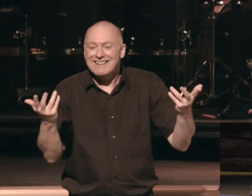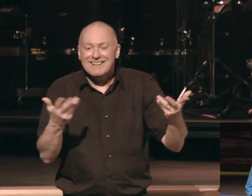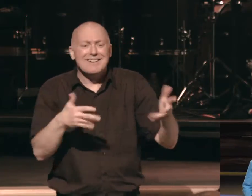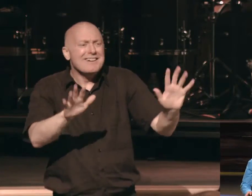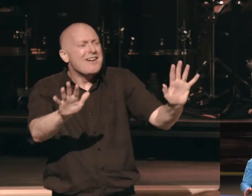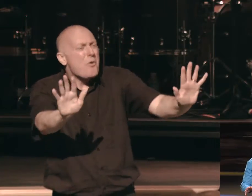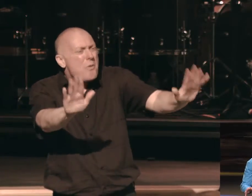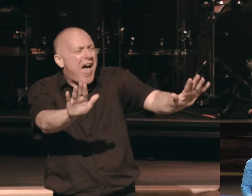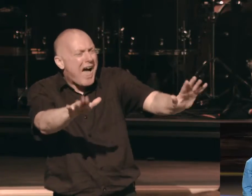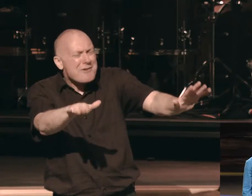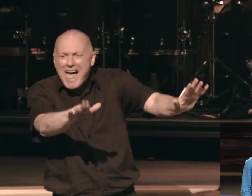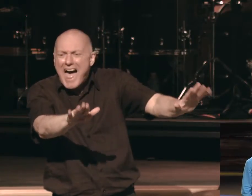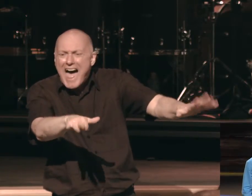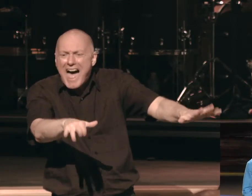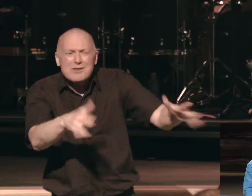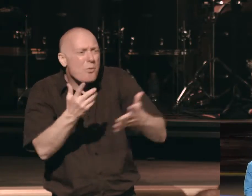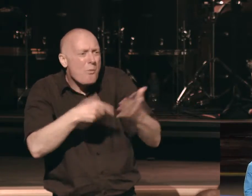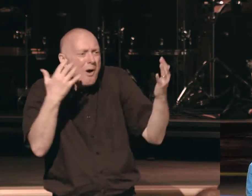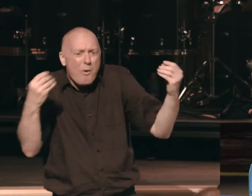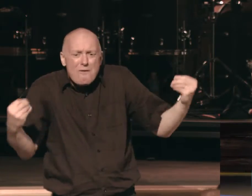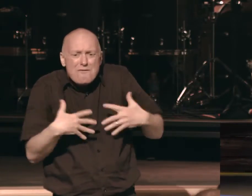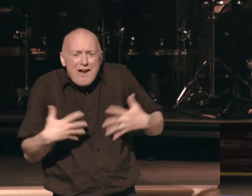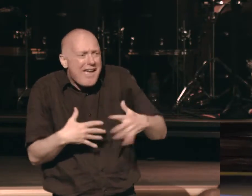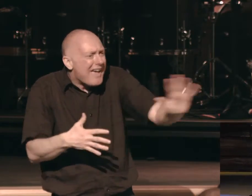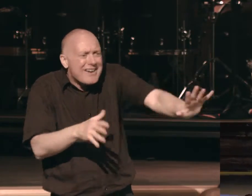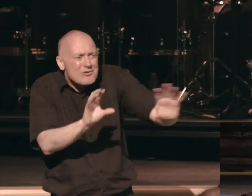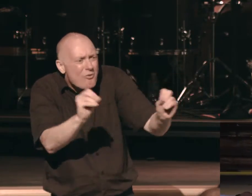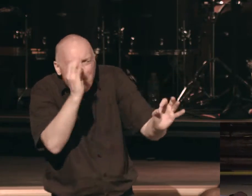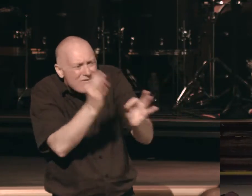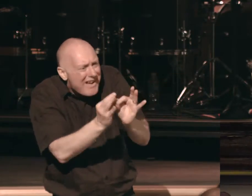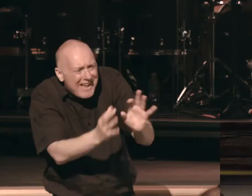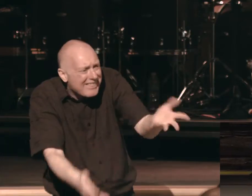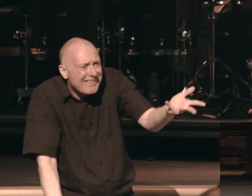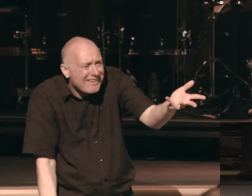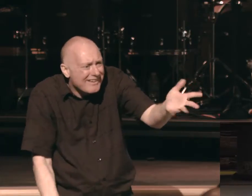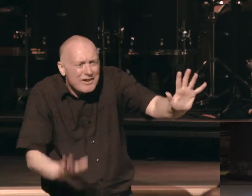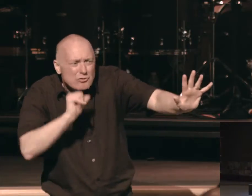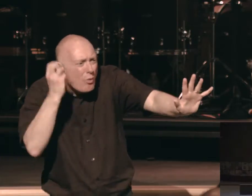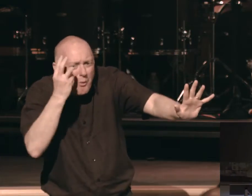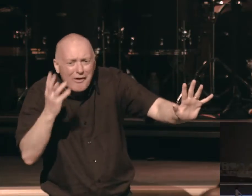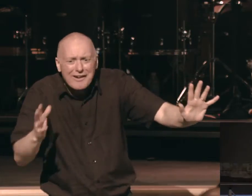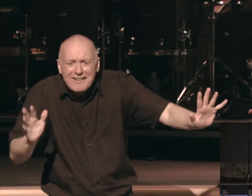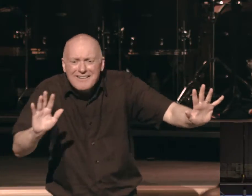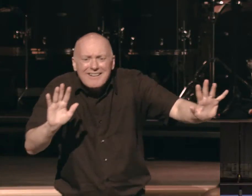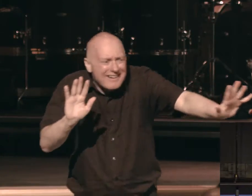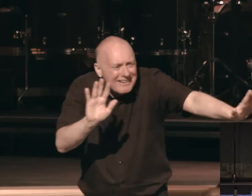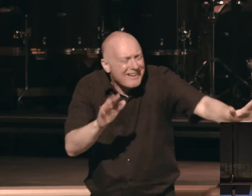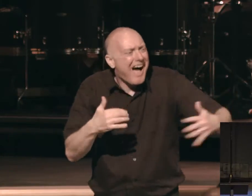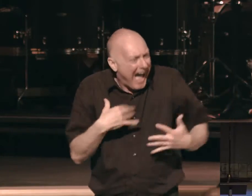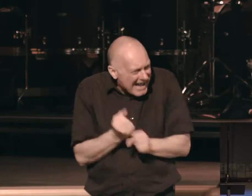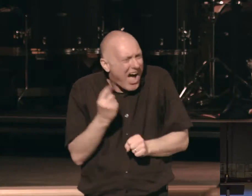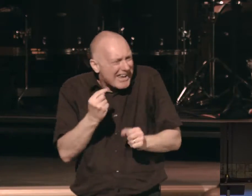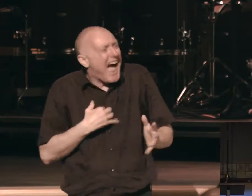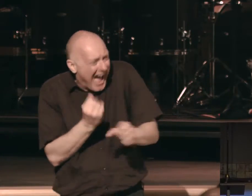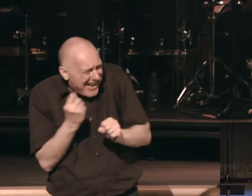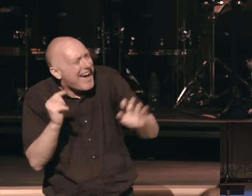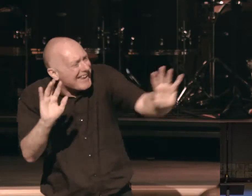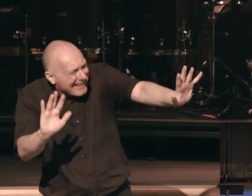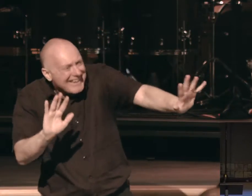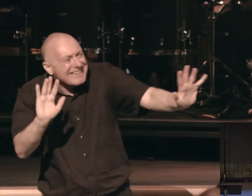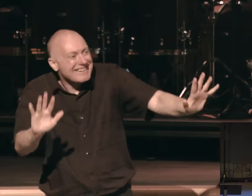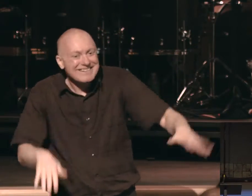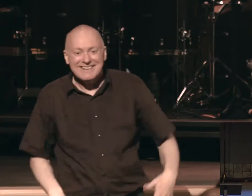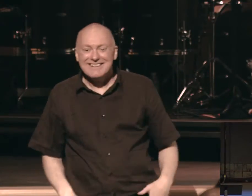He's like, listen, relax, man. Like, what are you so afraid of? Are you little faith, right? And he's like, I got this. Again, my paraphrase. But I got this. And then he